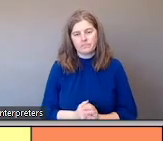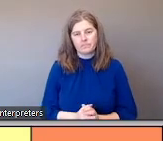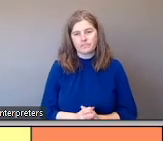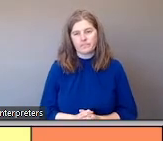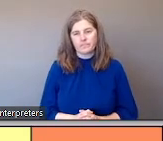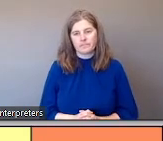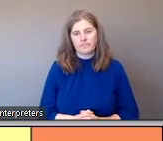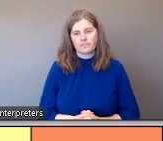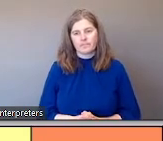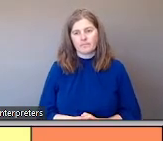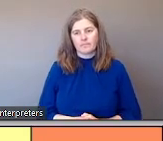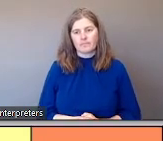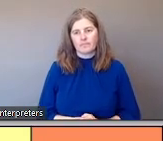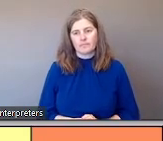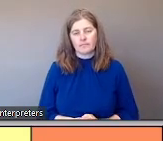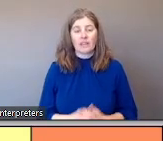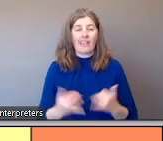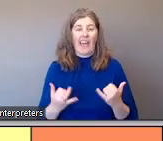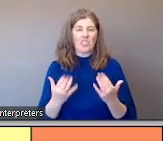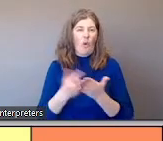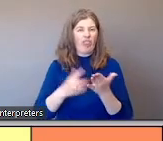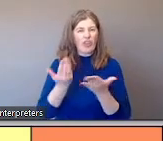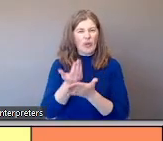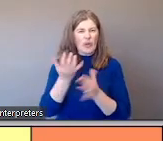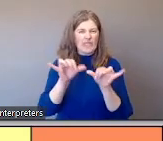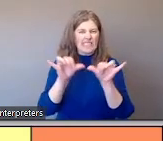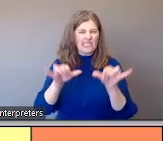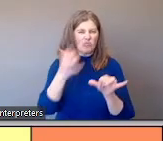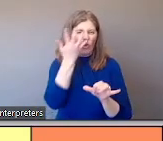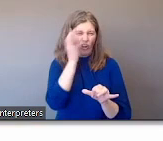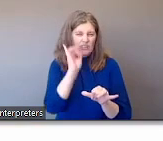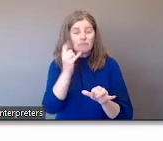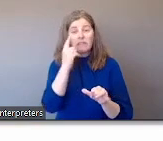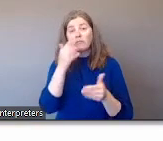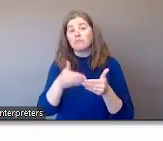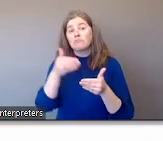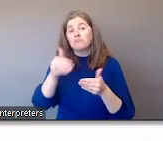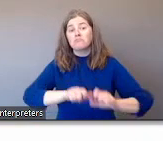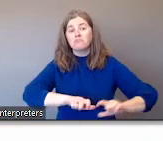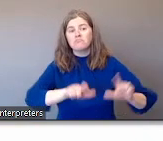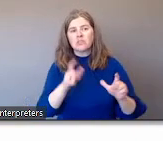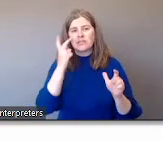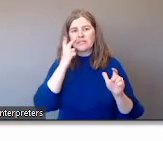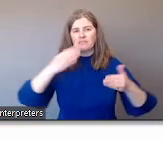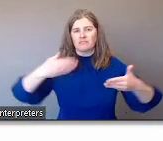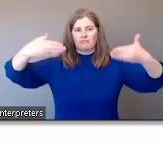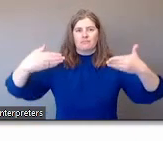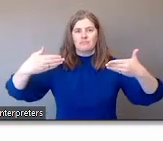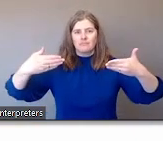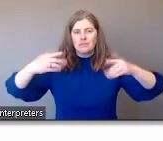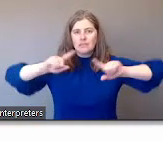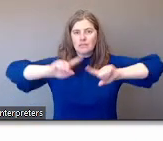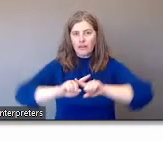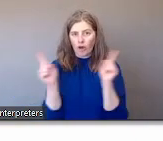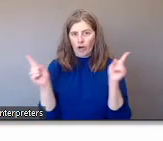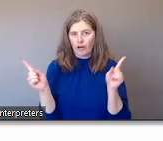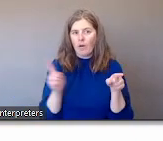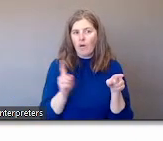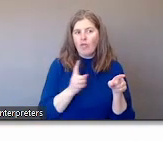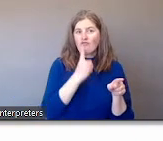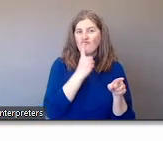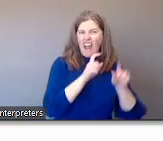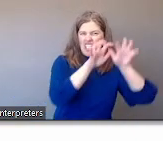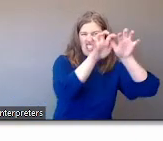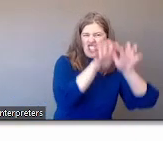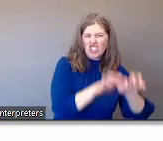that's where the new system looks like. If you go to the next slide, you can see a fairly striking change. The left